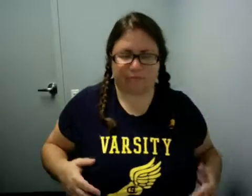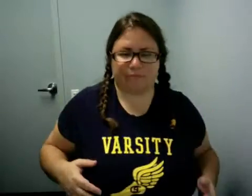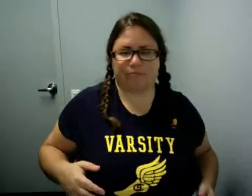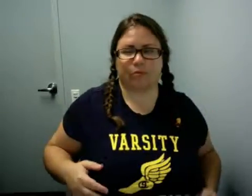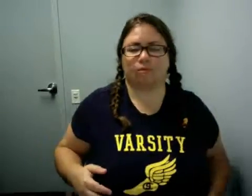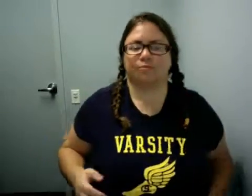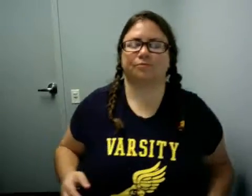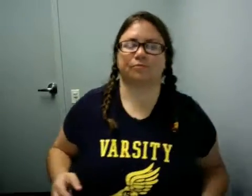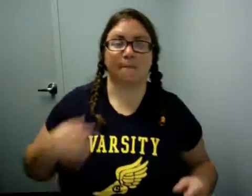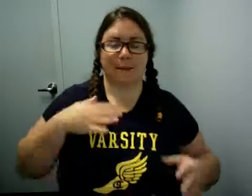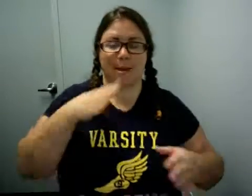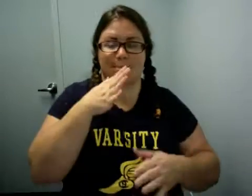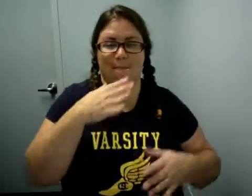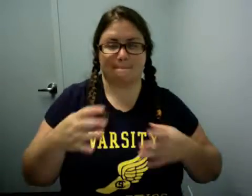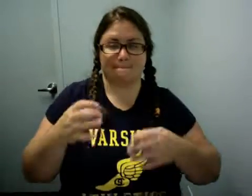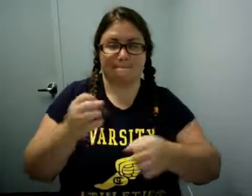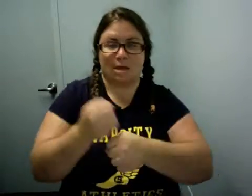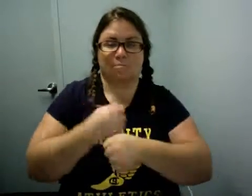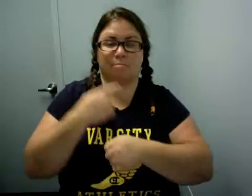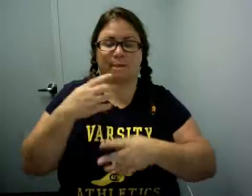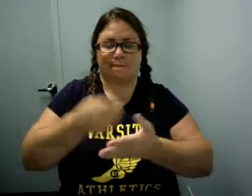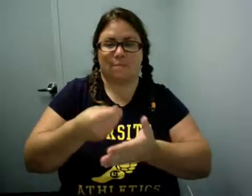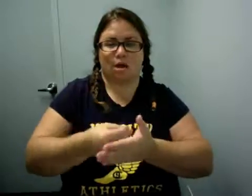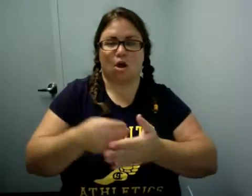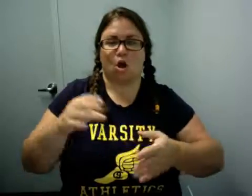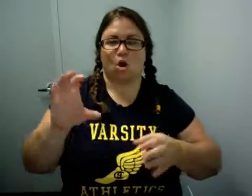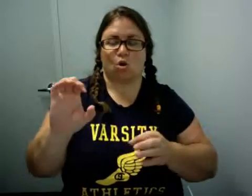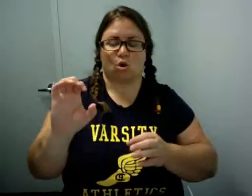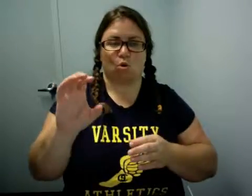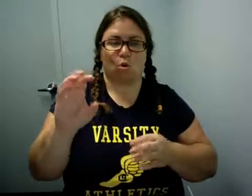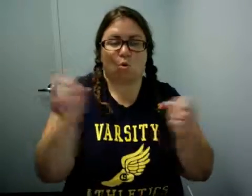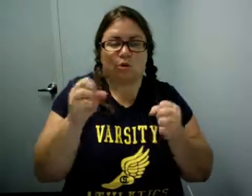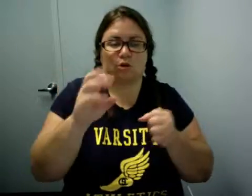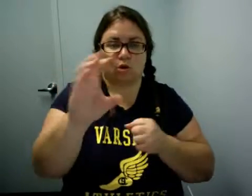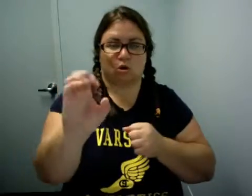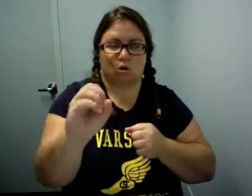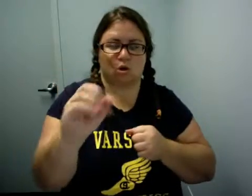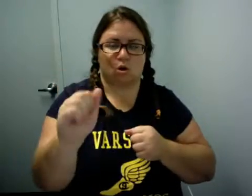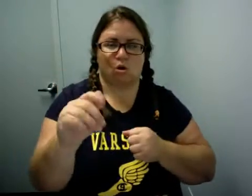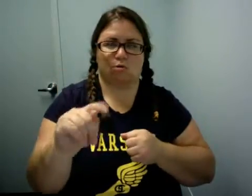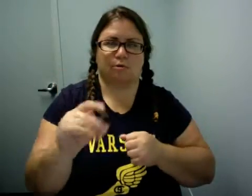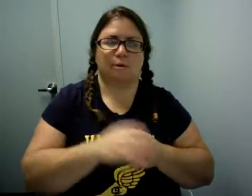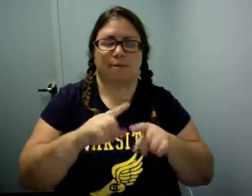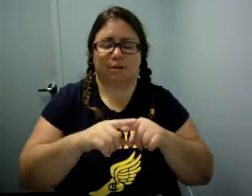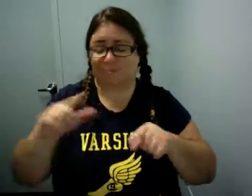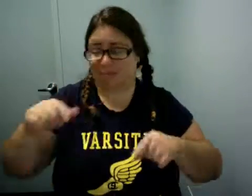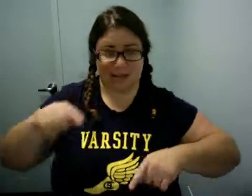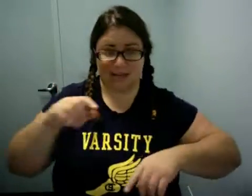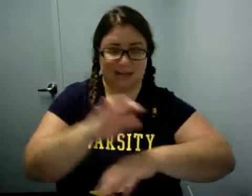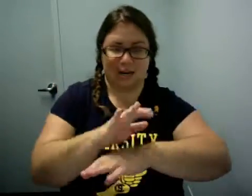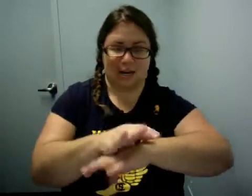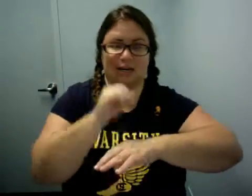that night because we had just gotten off the flight and I didn't really think anything of it. And we'll be out for just a little bit. No, I was